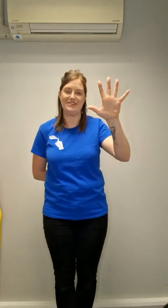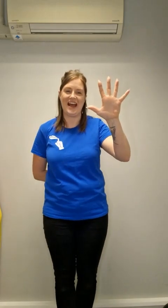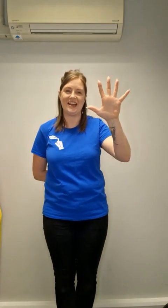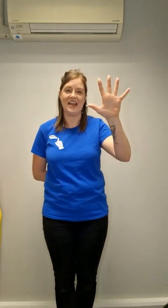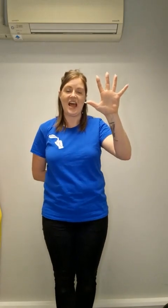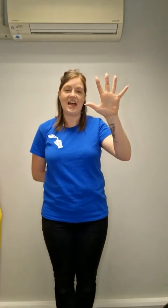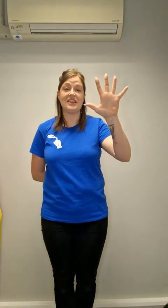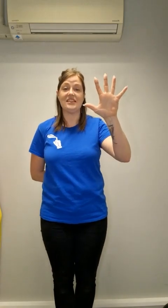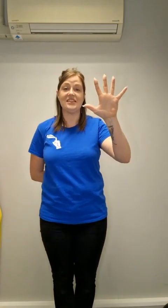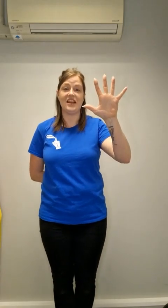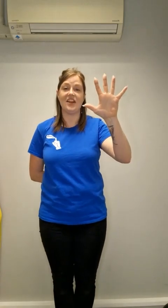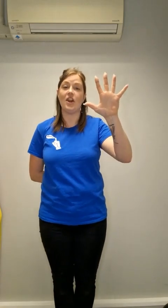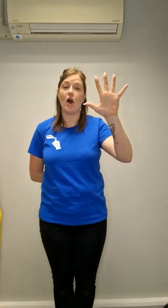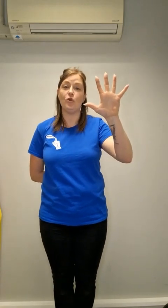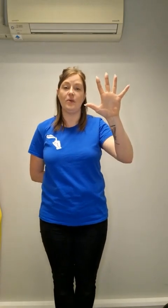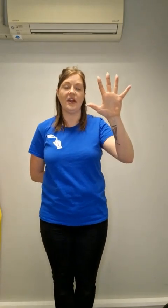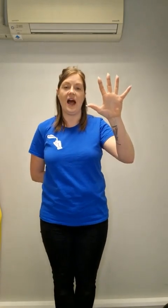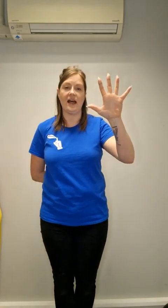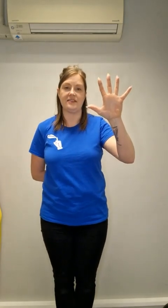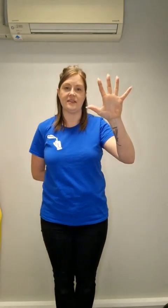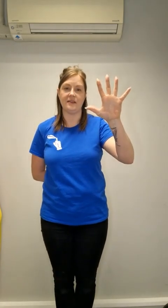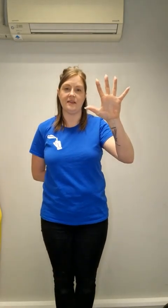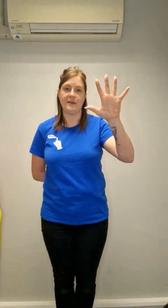can. And this is then an open hand.